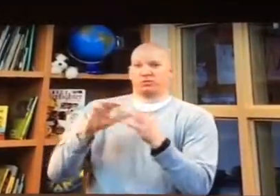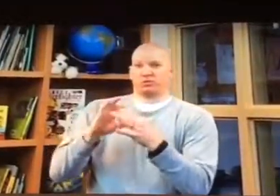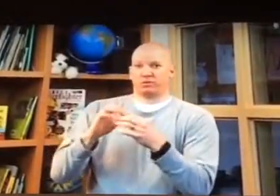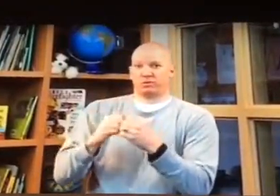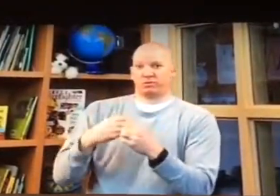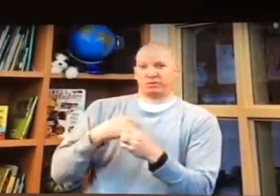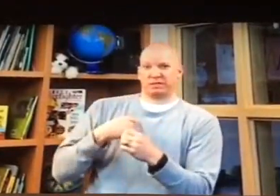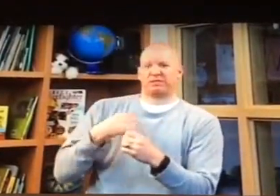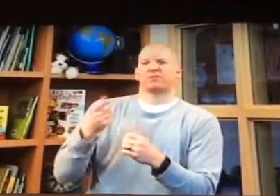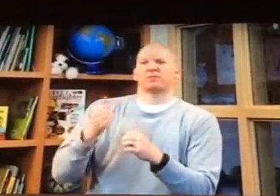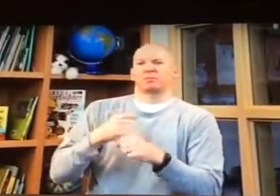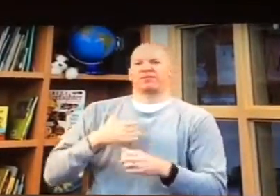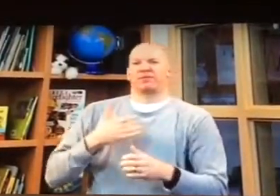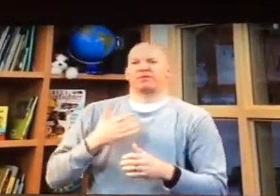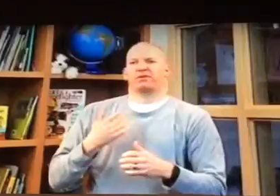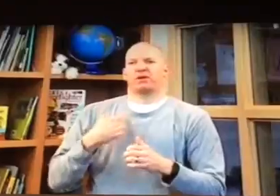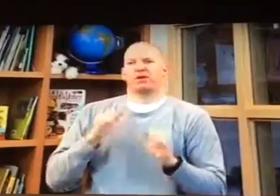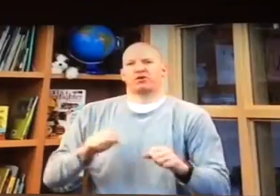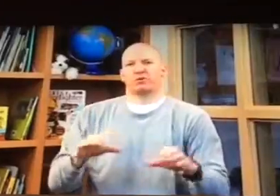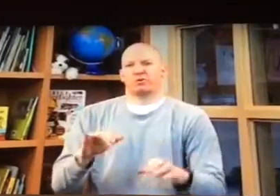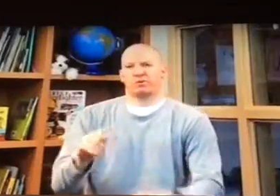involved mostly. Um,